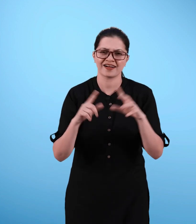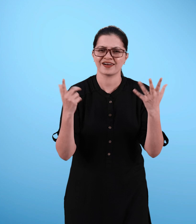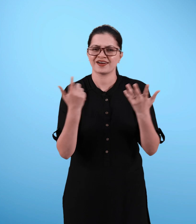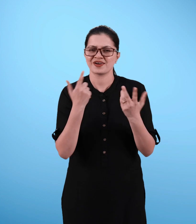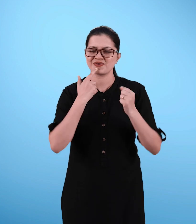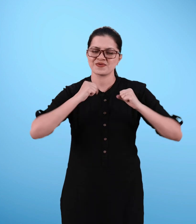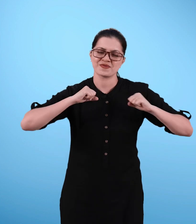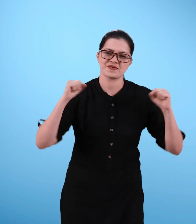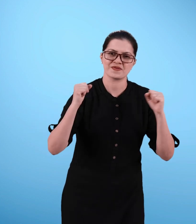3.6.